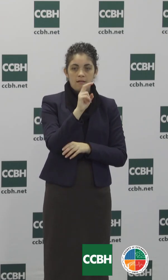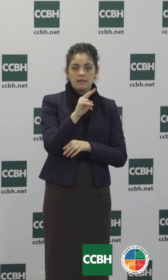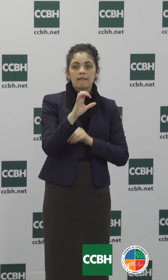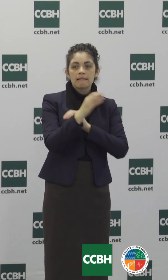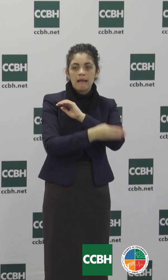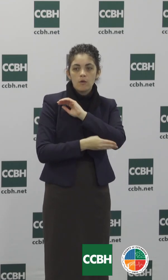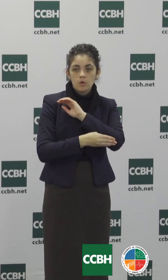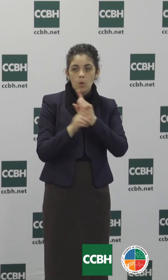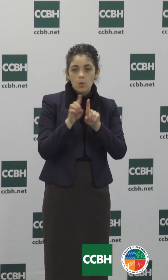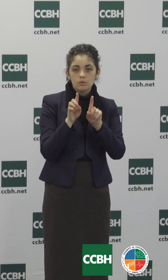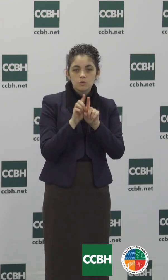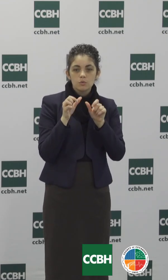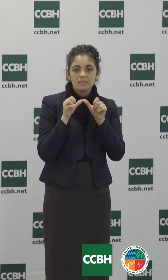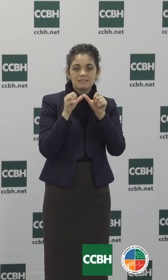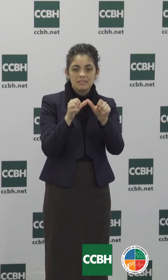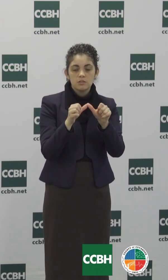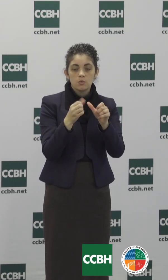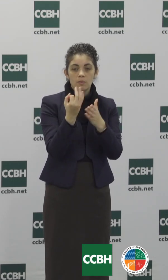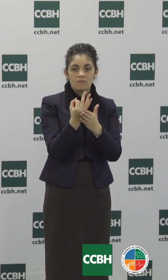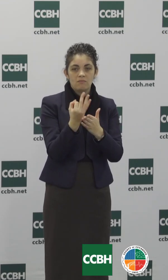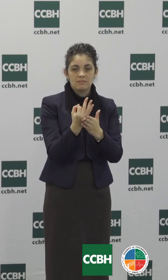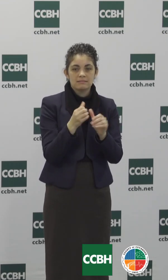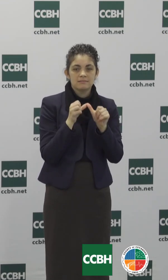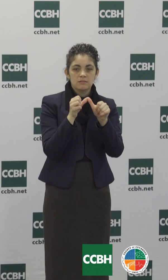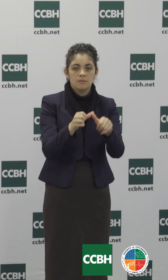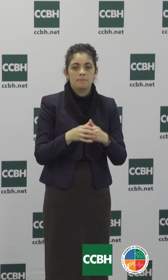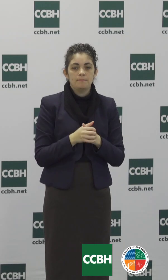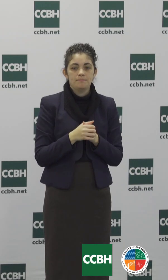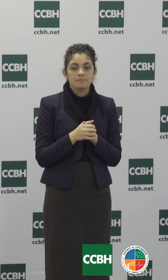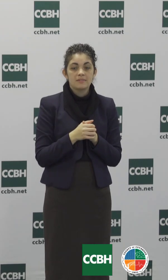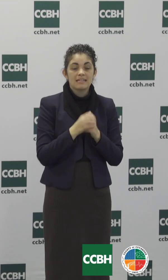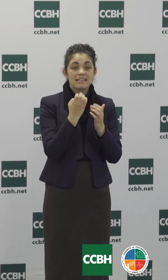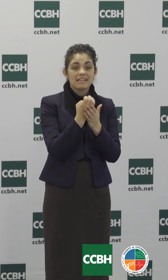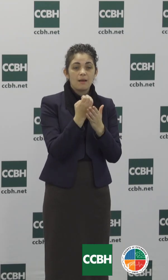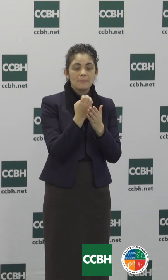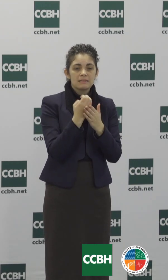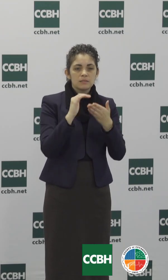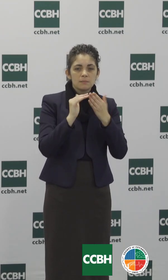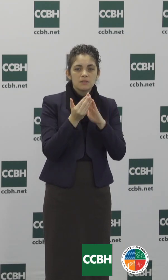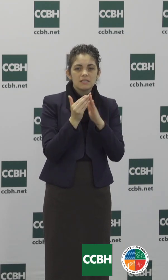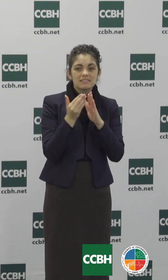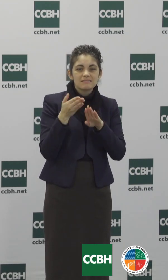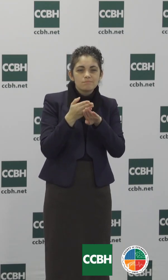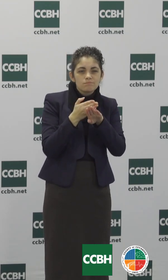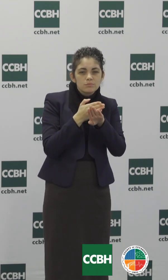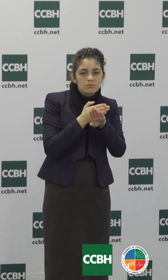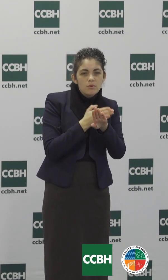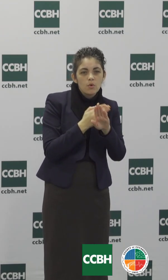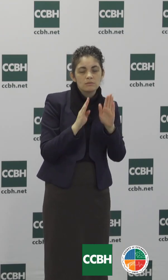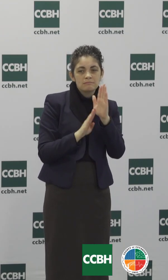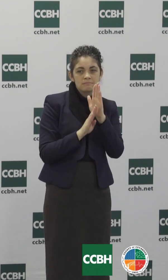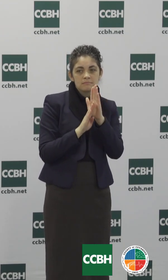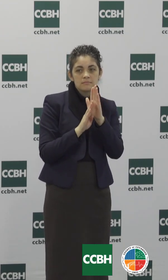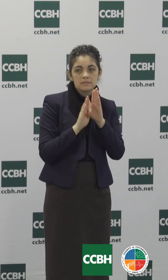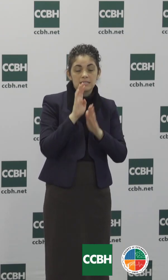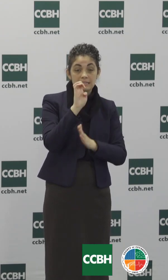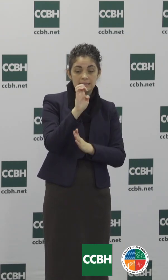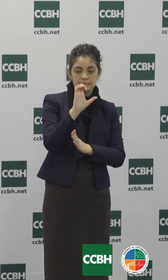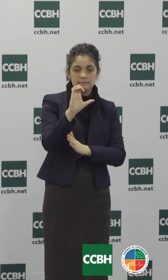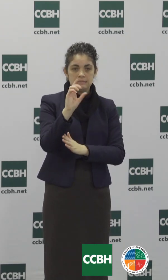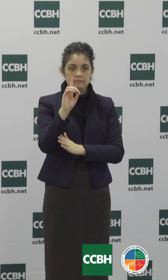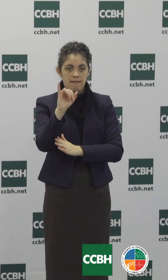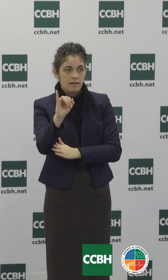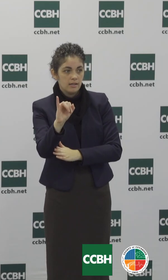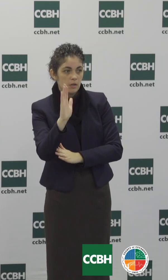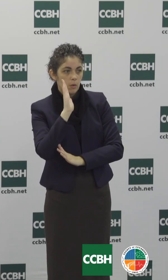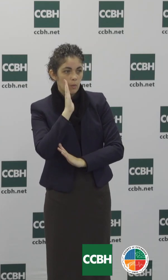Center and the Stabilization Fund. The Economic Community Development Institute, ECDI,